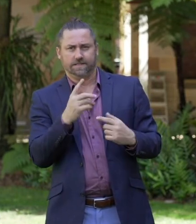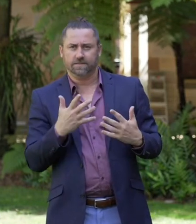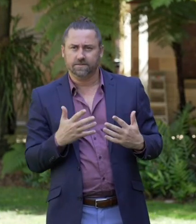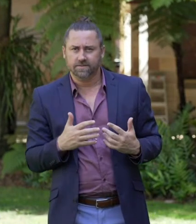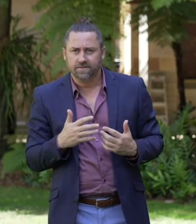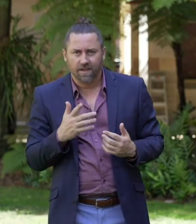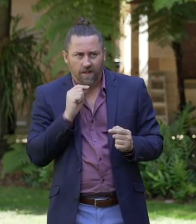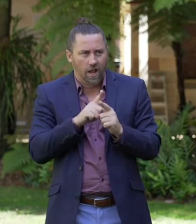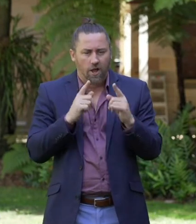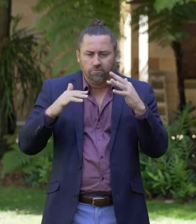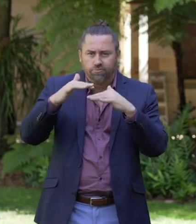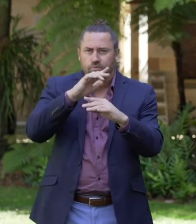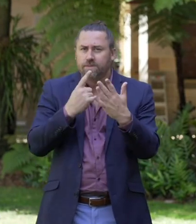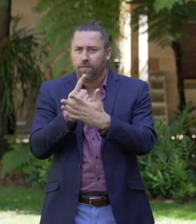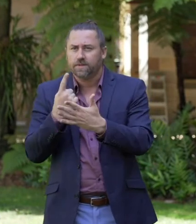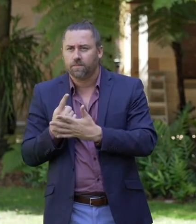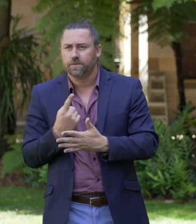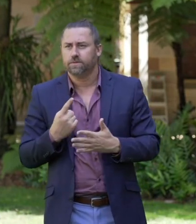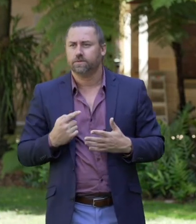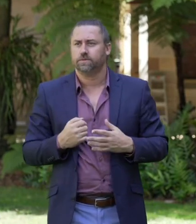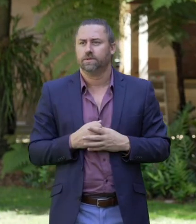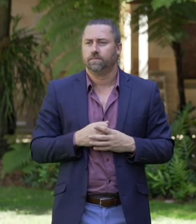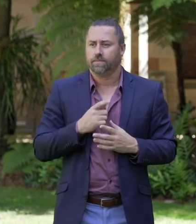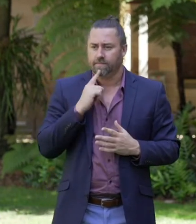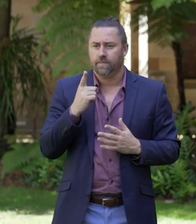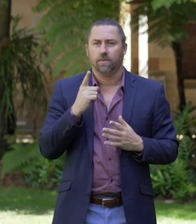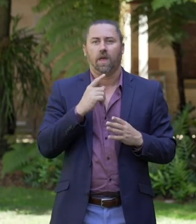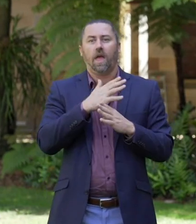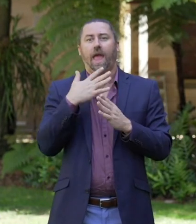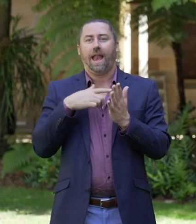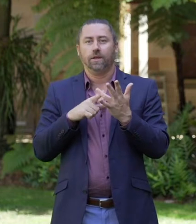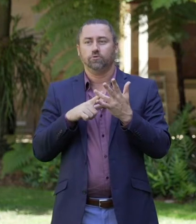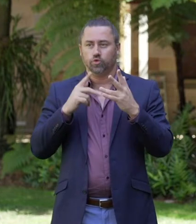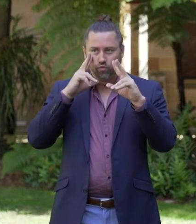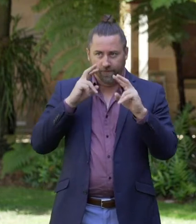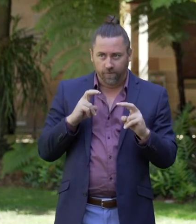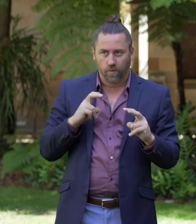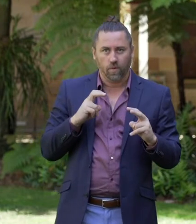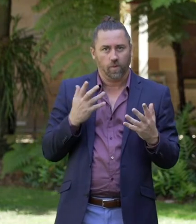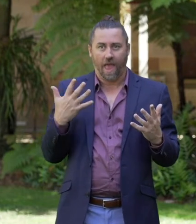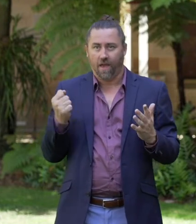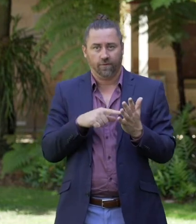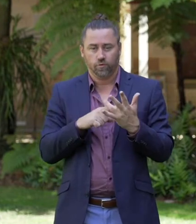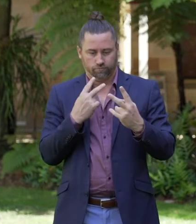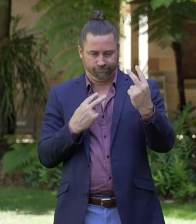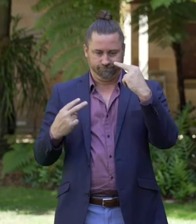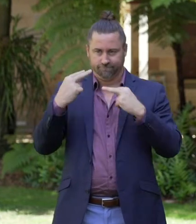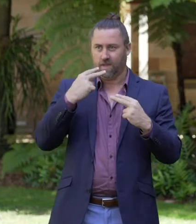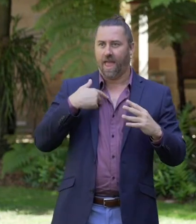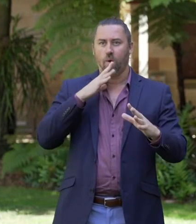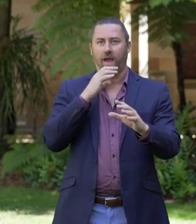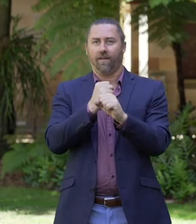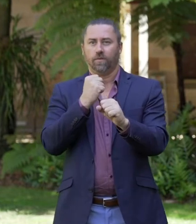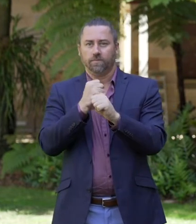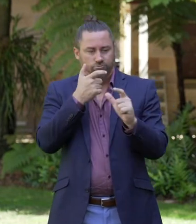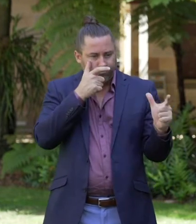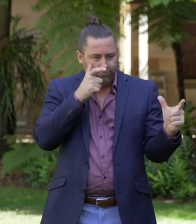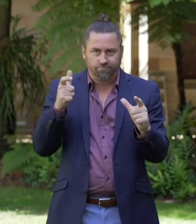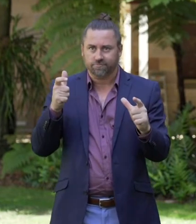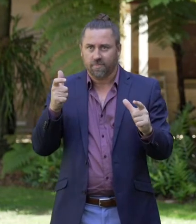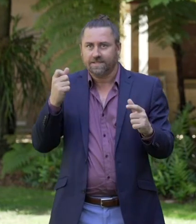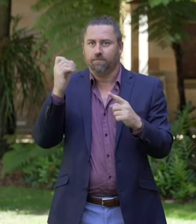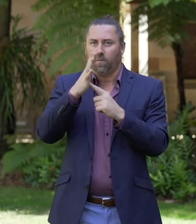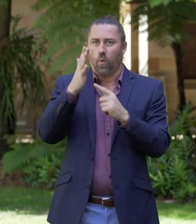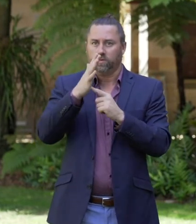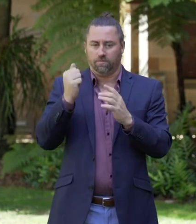Look, at the end of the day, we need to do this review. We need to do this review for good government. And I